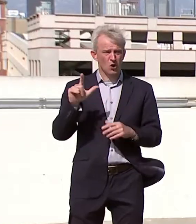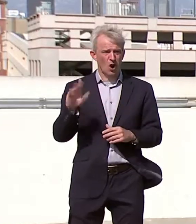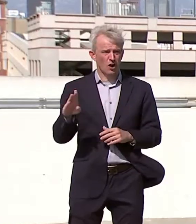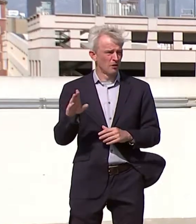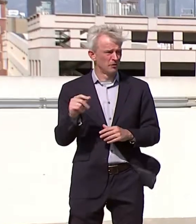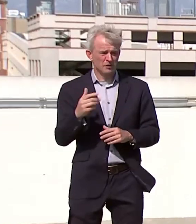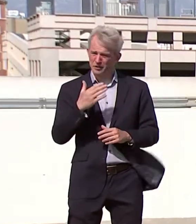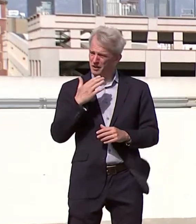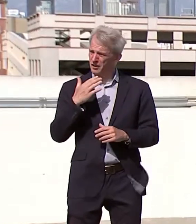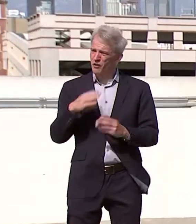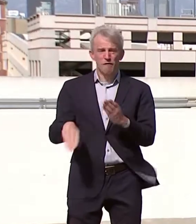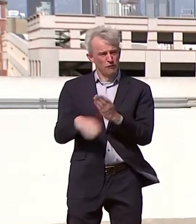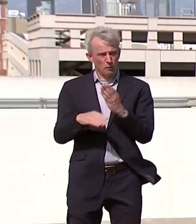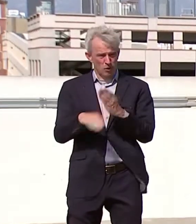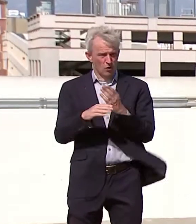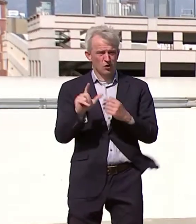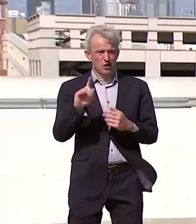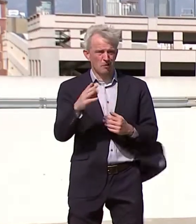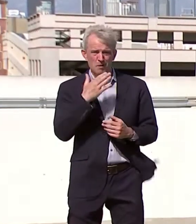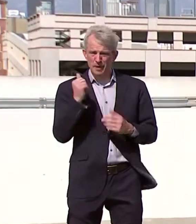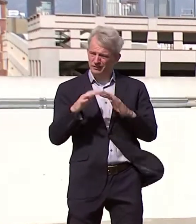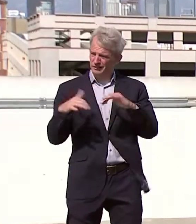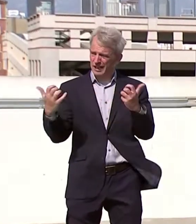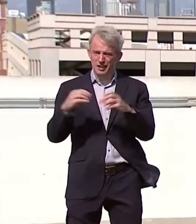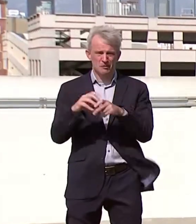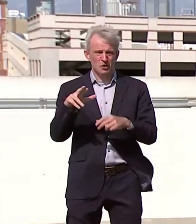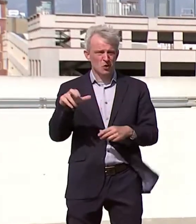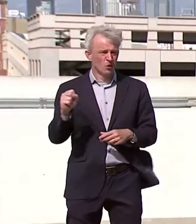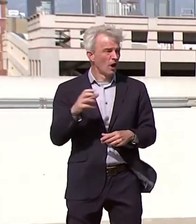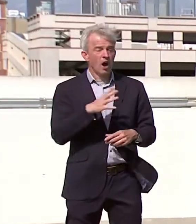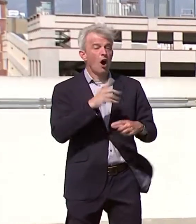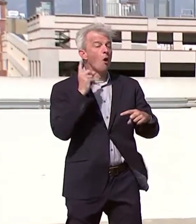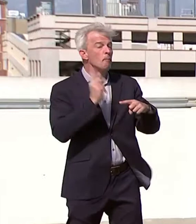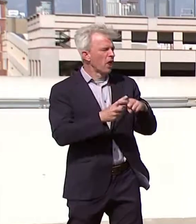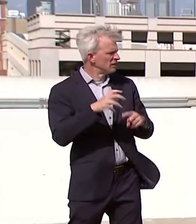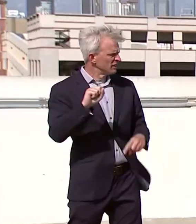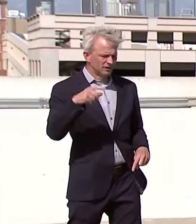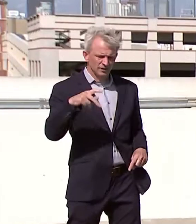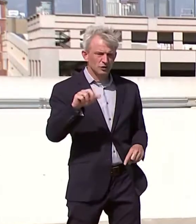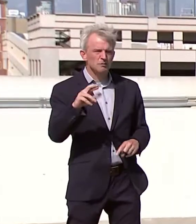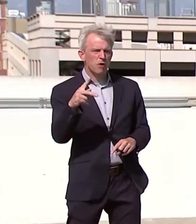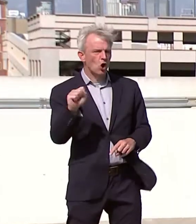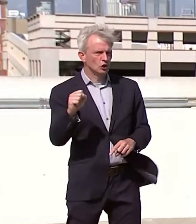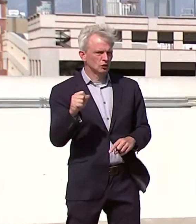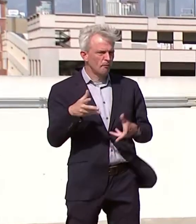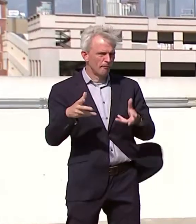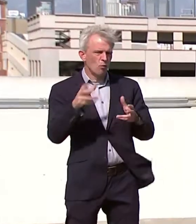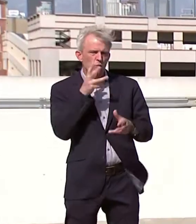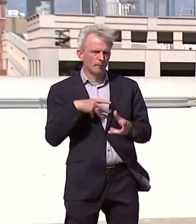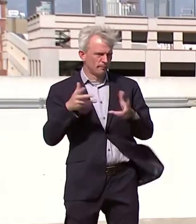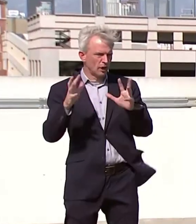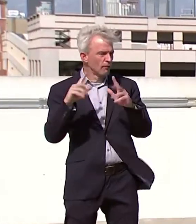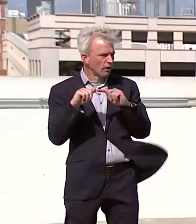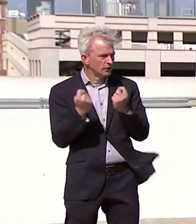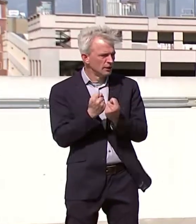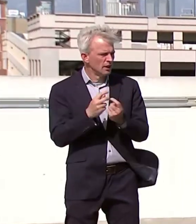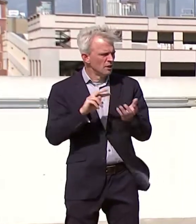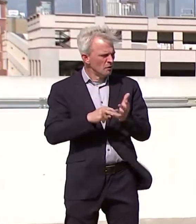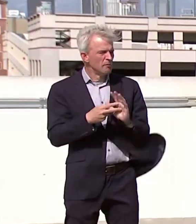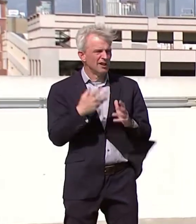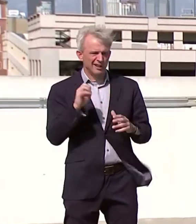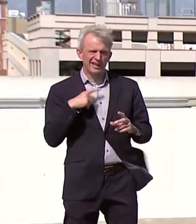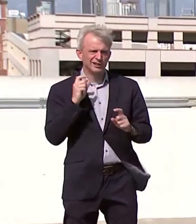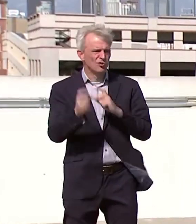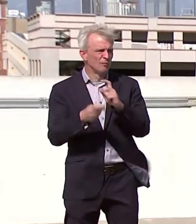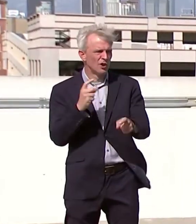the best stadium anywhere in America, right over there across the street, and the Sparks, means that he has